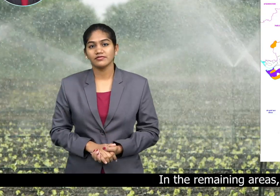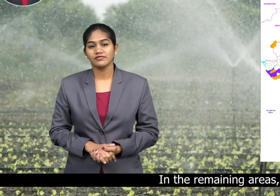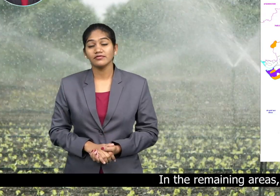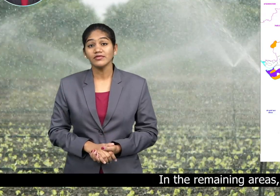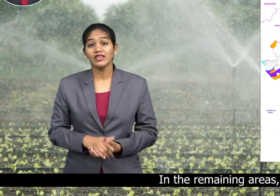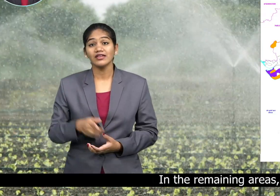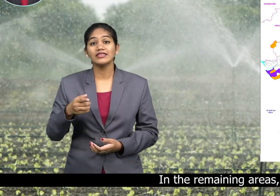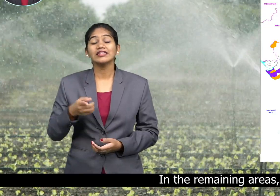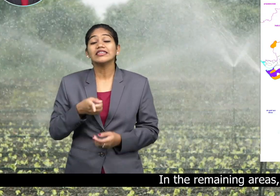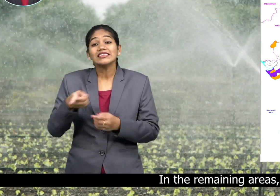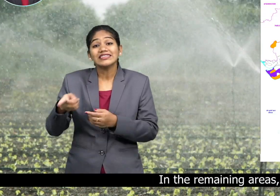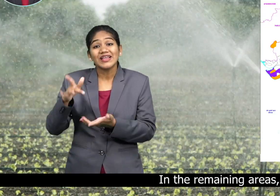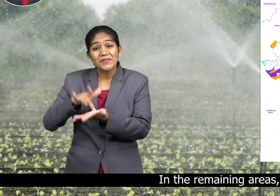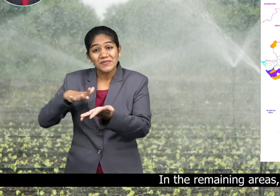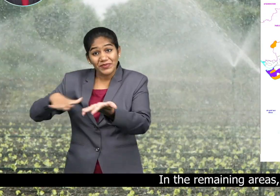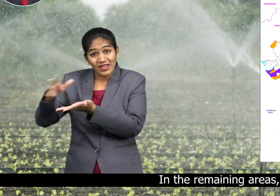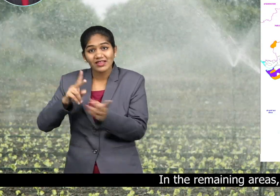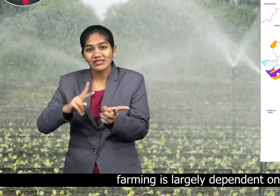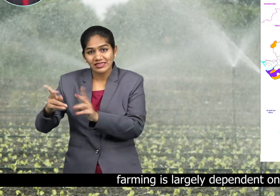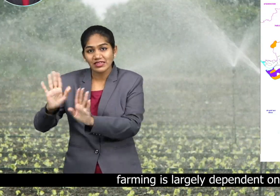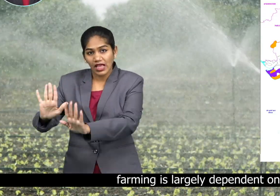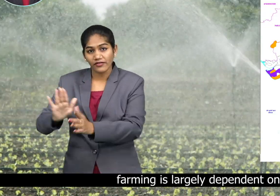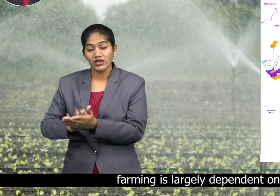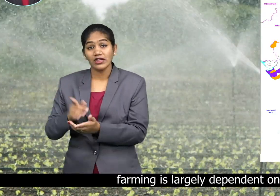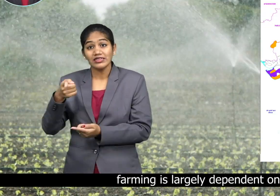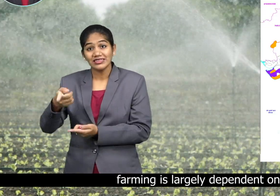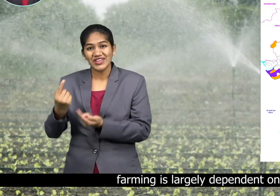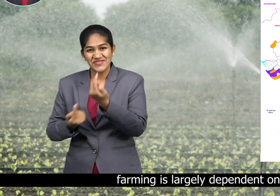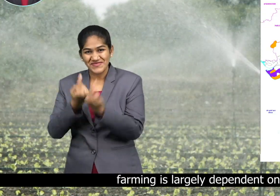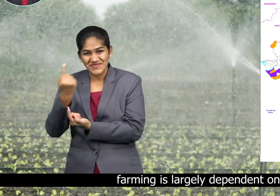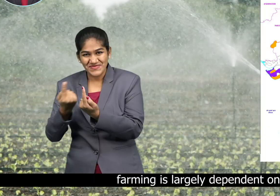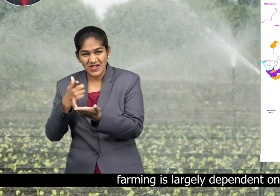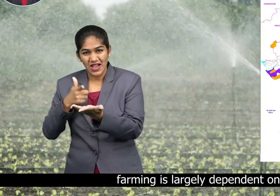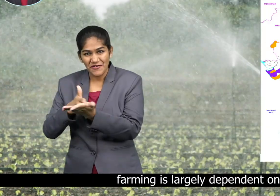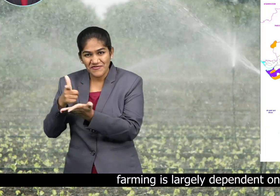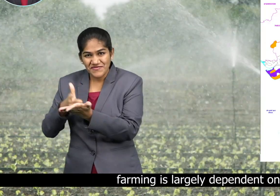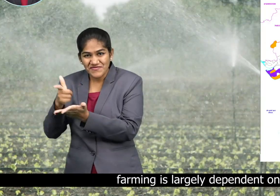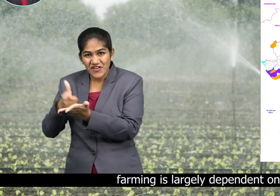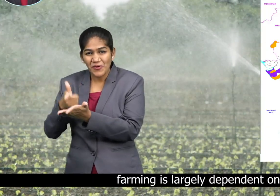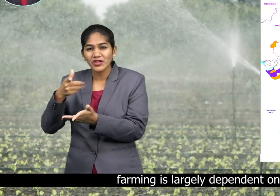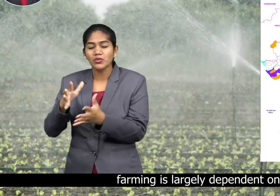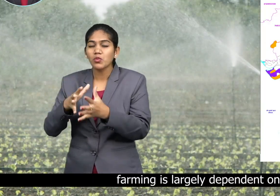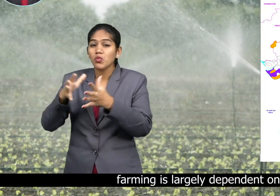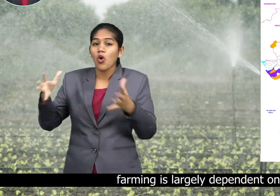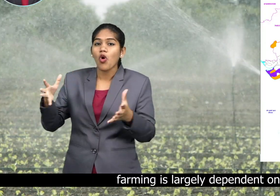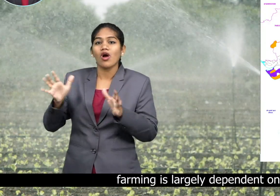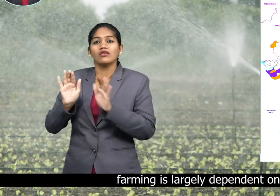In the remaining areas, farming is largely dependent on rainfall.